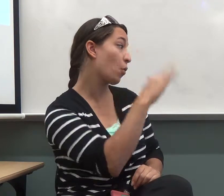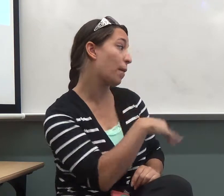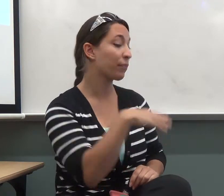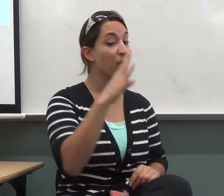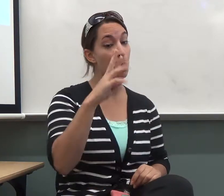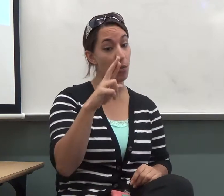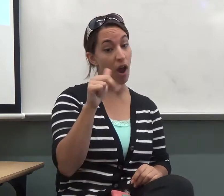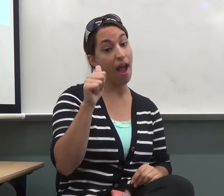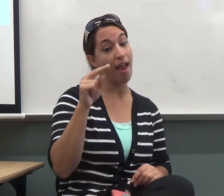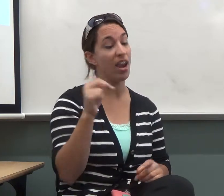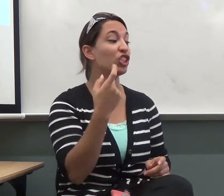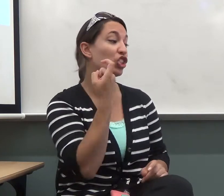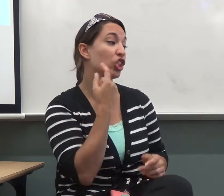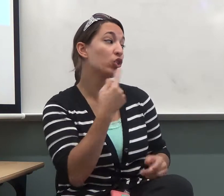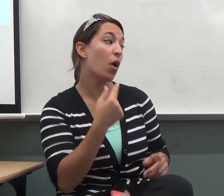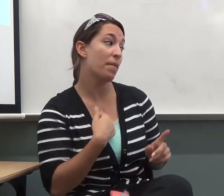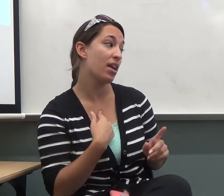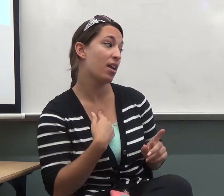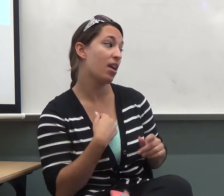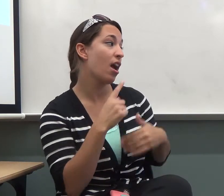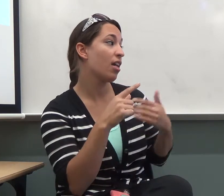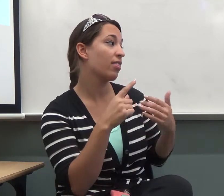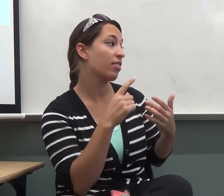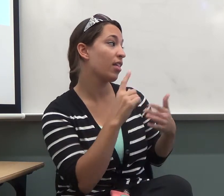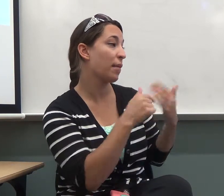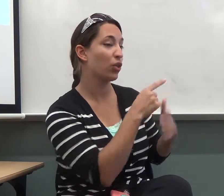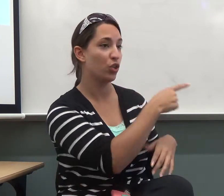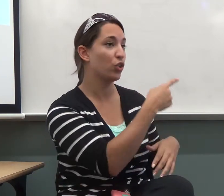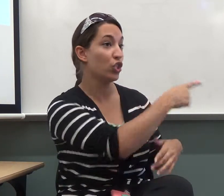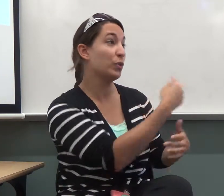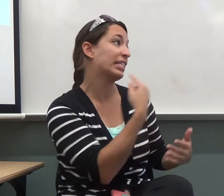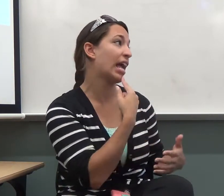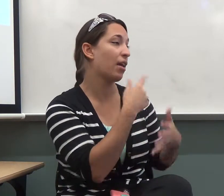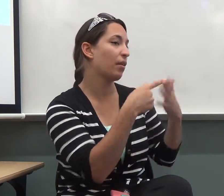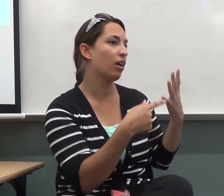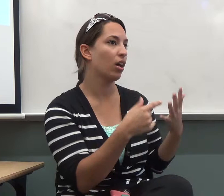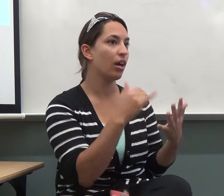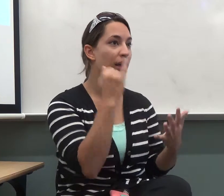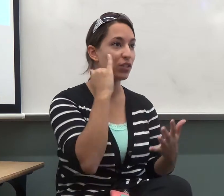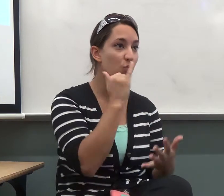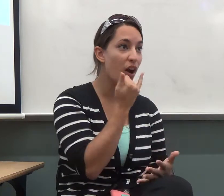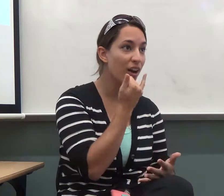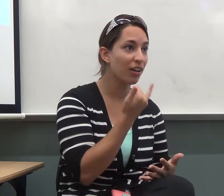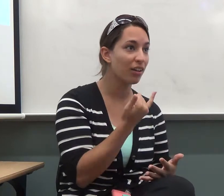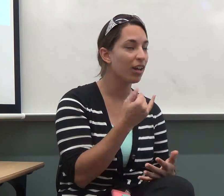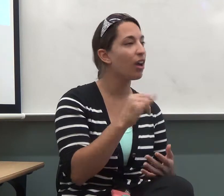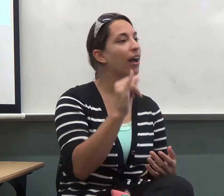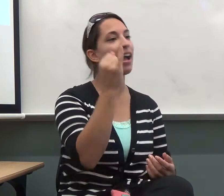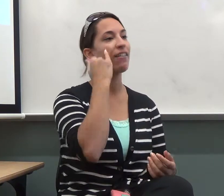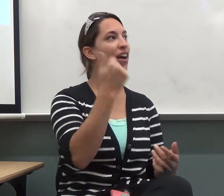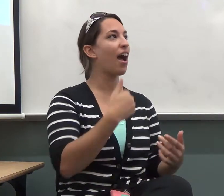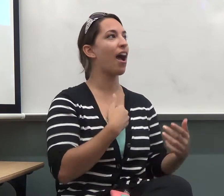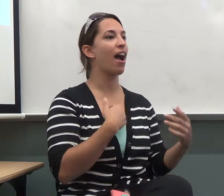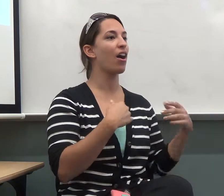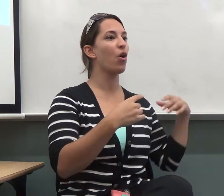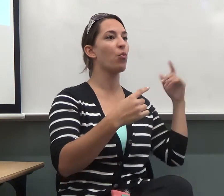me, and it's wrong? Right? Let's say I walk up to Johnny and I